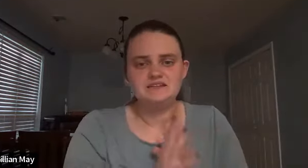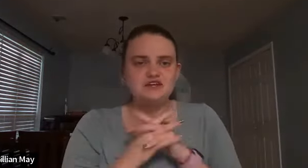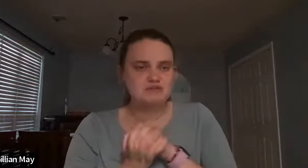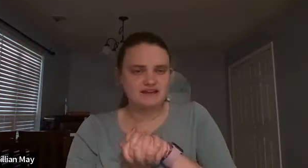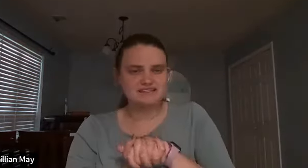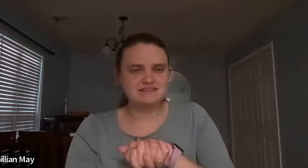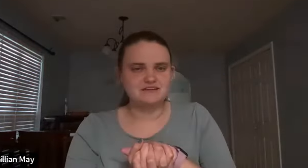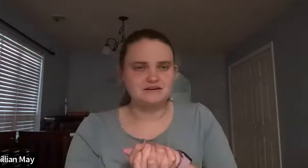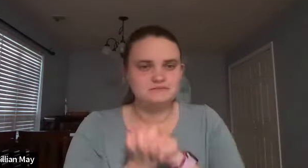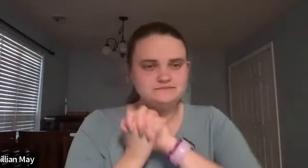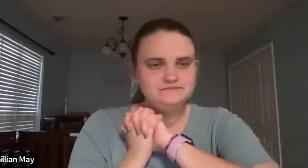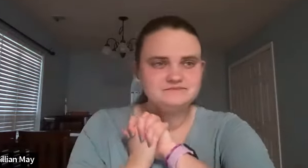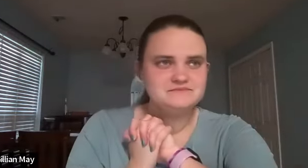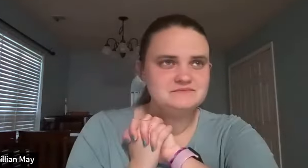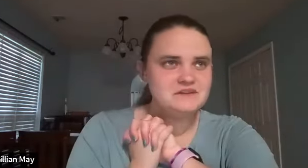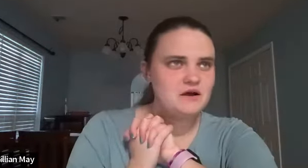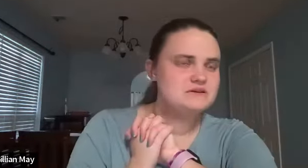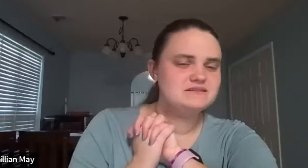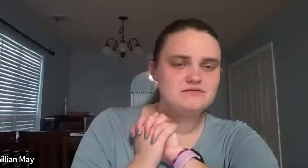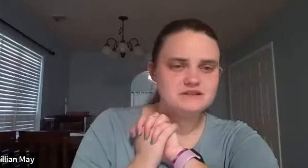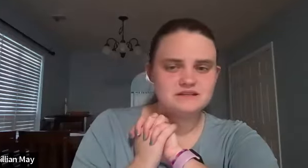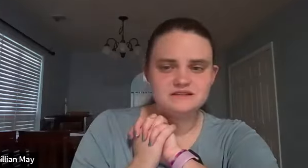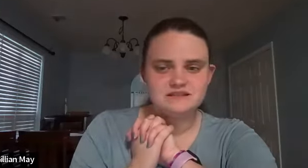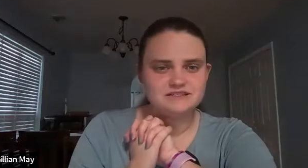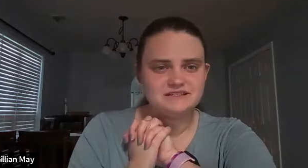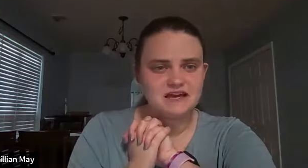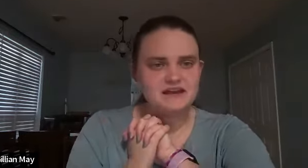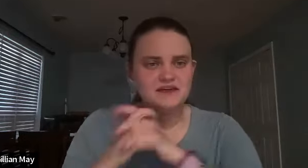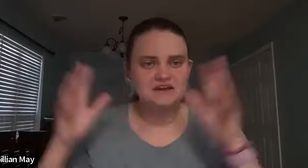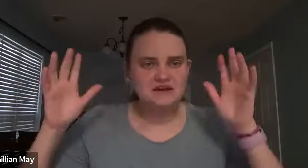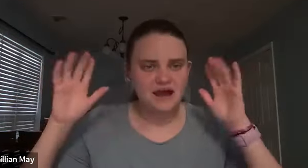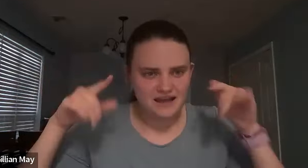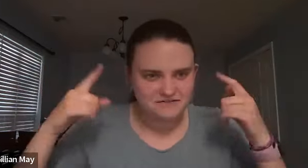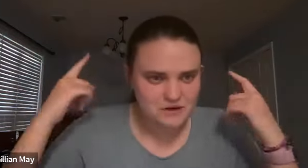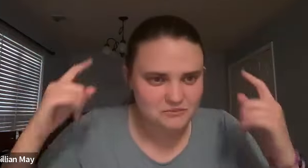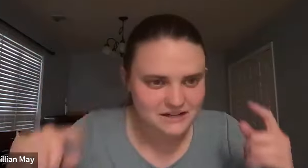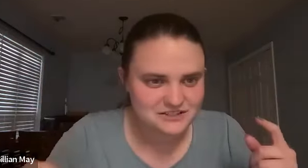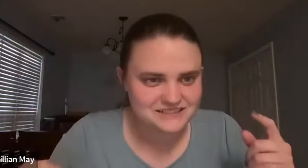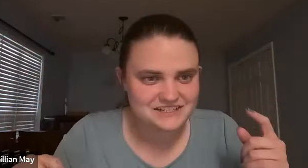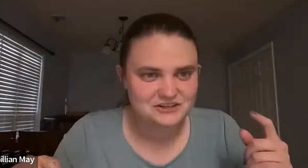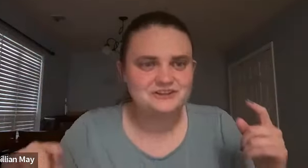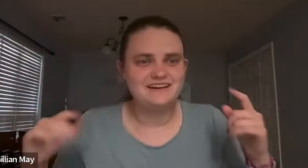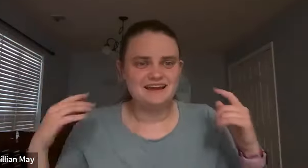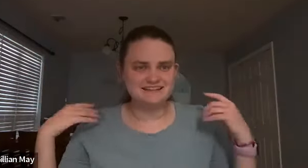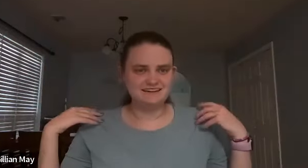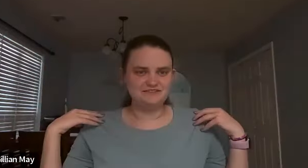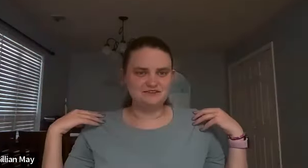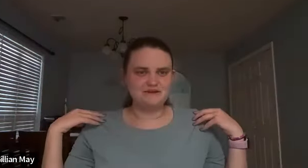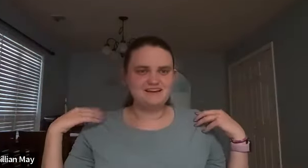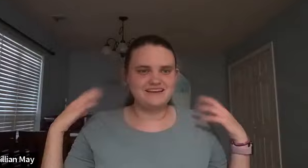Anything you guys can think of. Always love when the sun starts to set, and then I have this problem where I start to get darker as I lean further back, and then